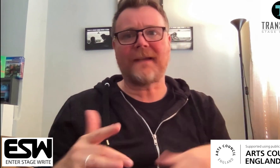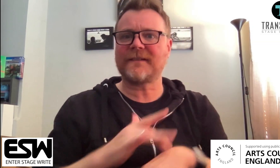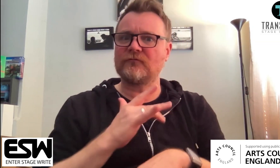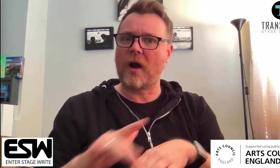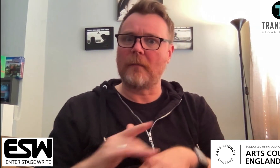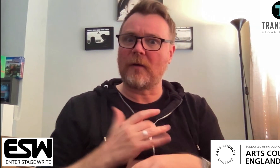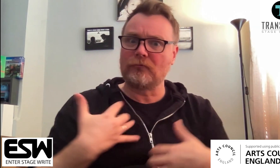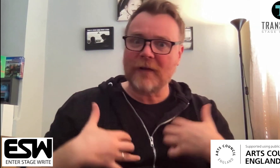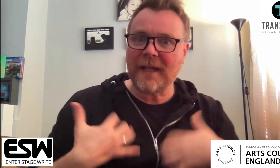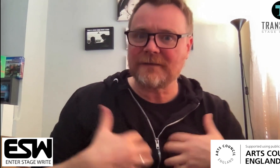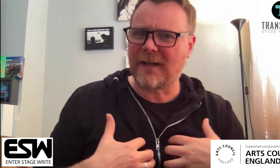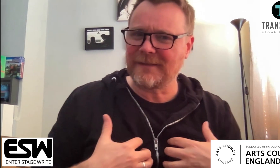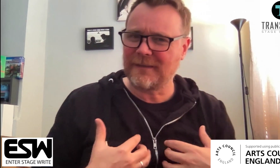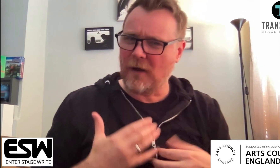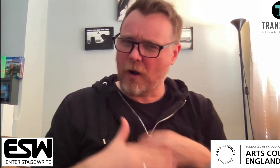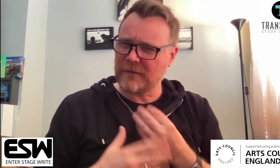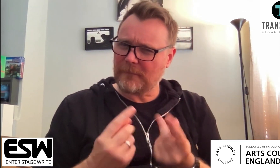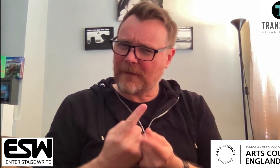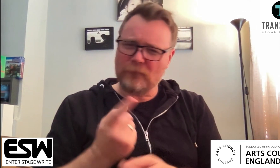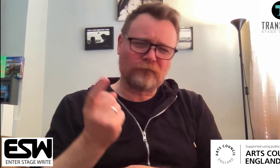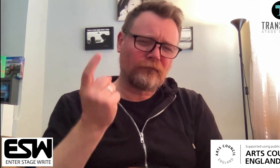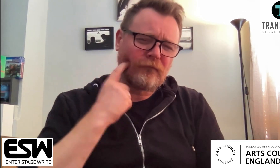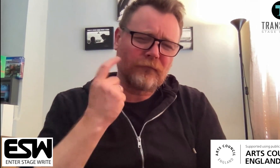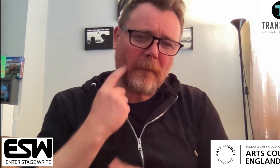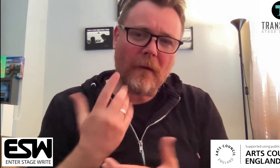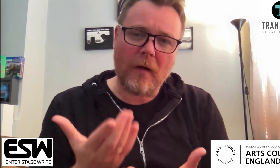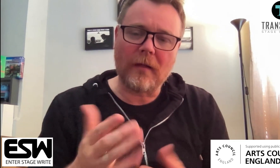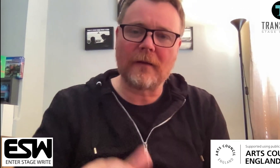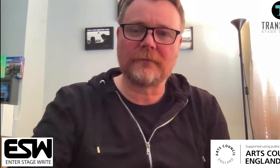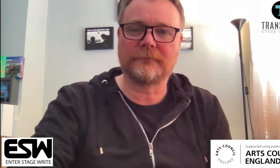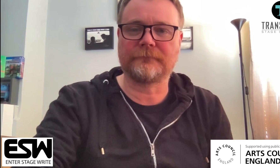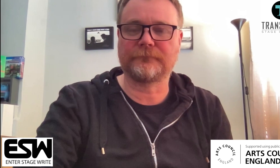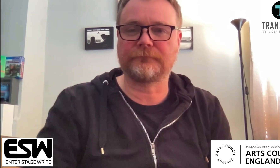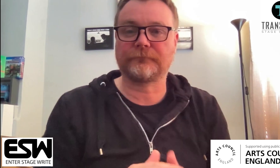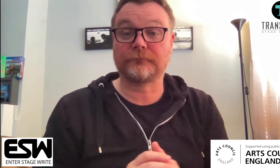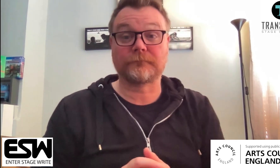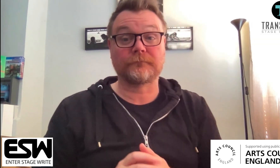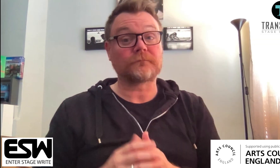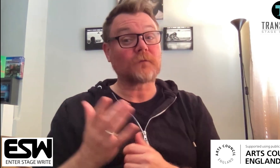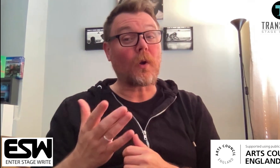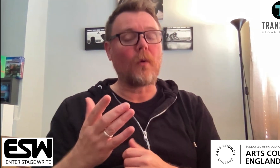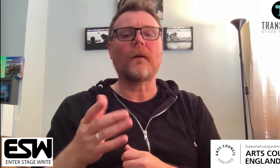really interesting, and it's something which uses a very simple setup and only four